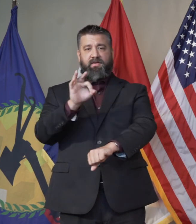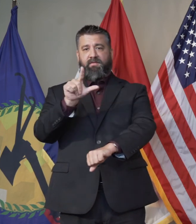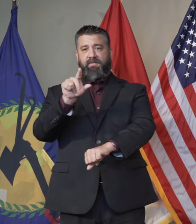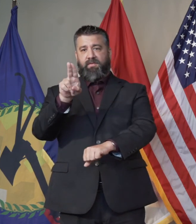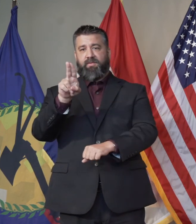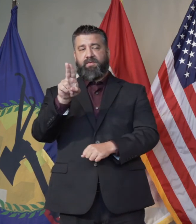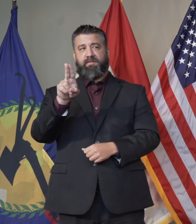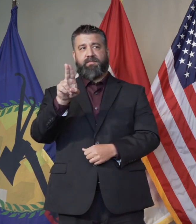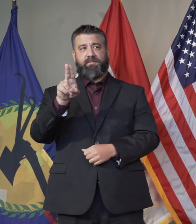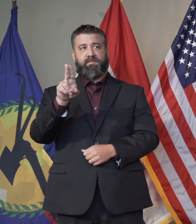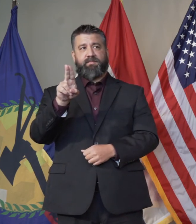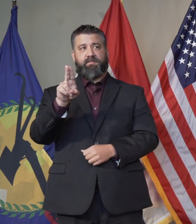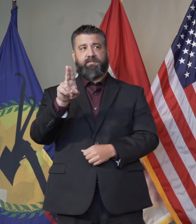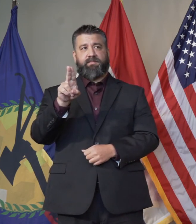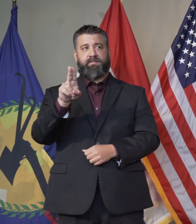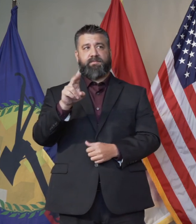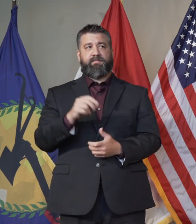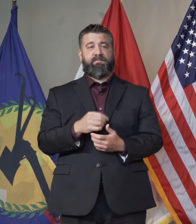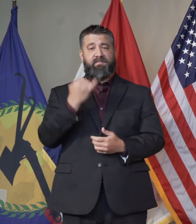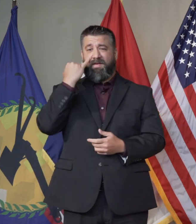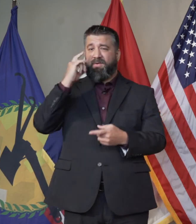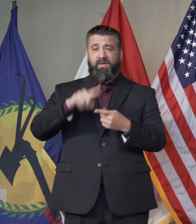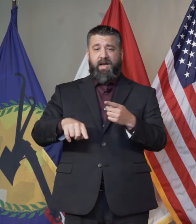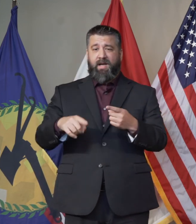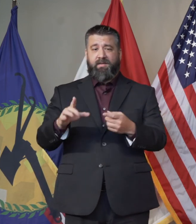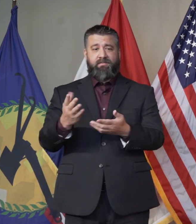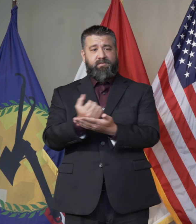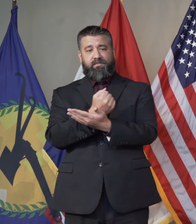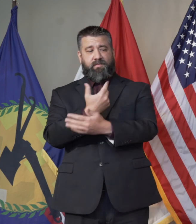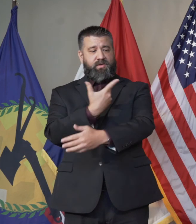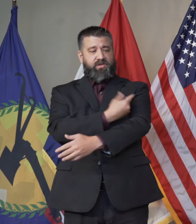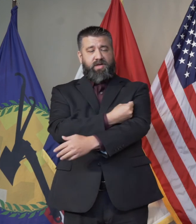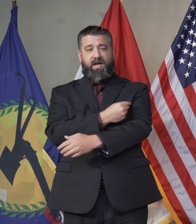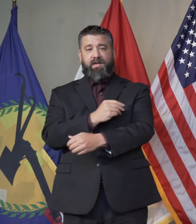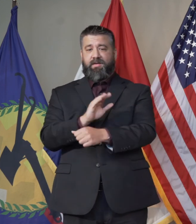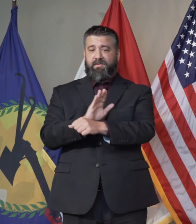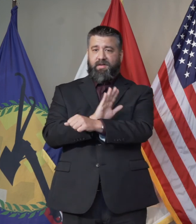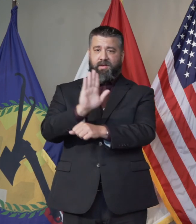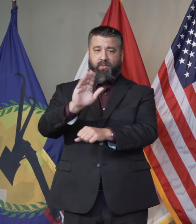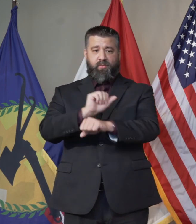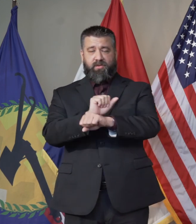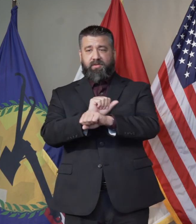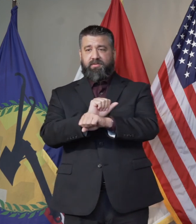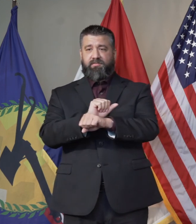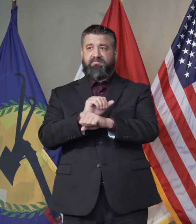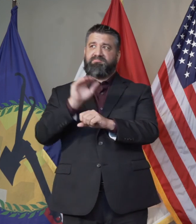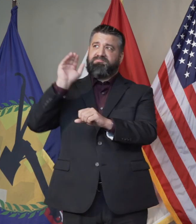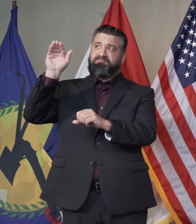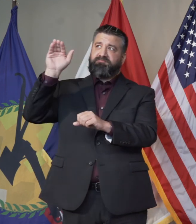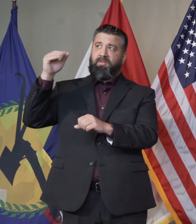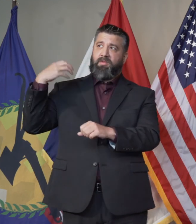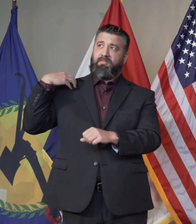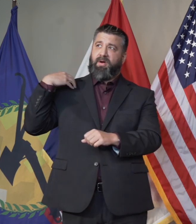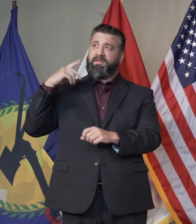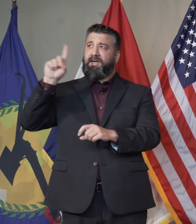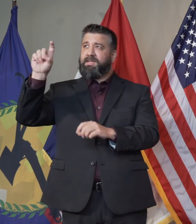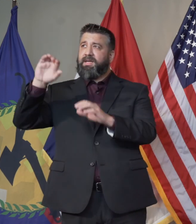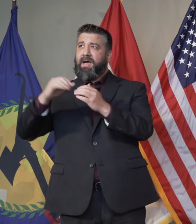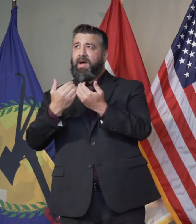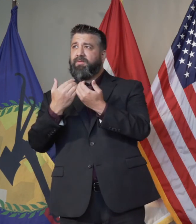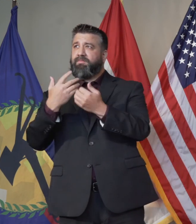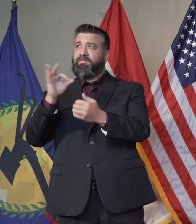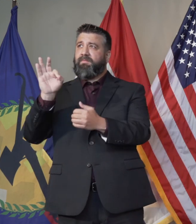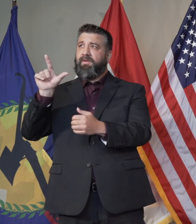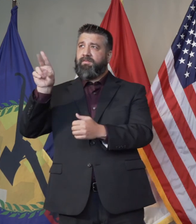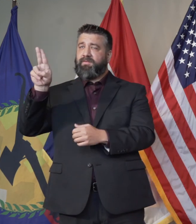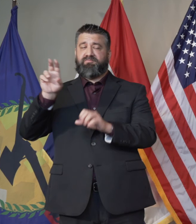what they've done to allow you to get a flu shot in a socially distanced manner. But we are taking all of those